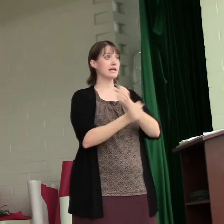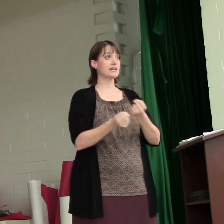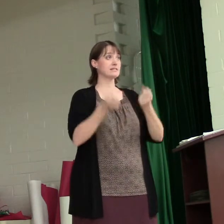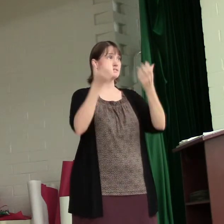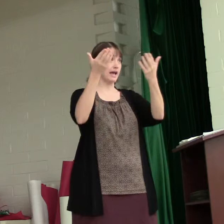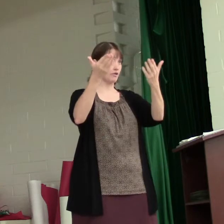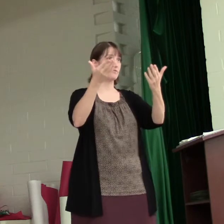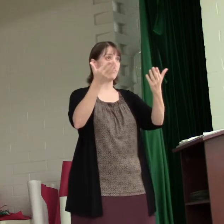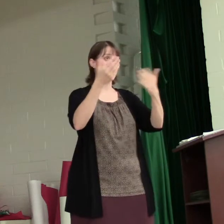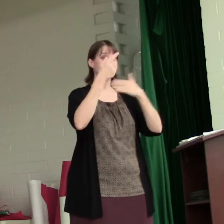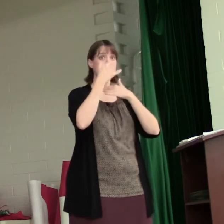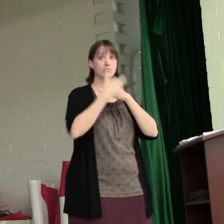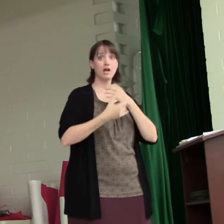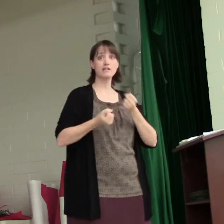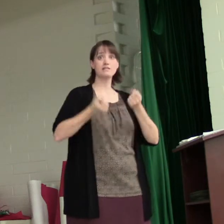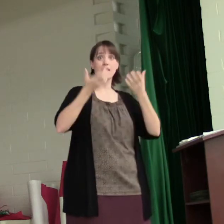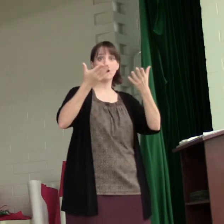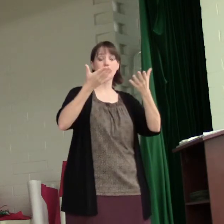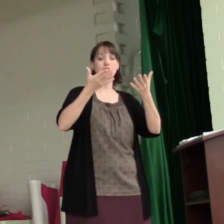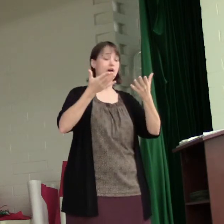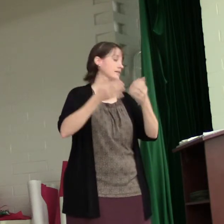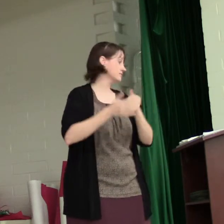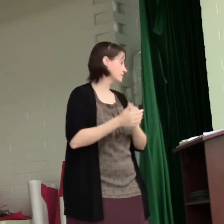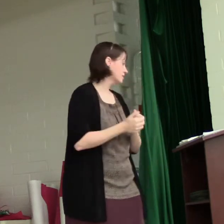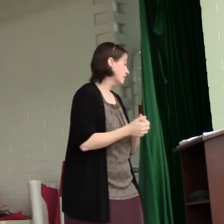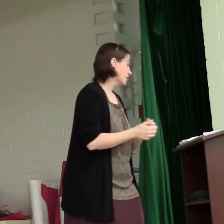as a sacrifice, as a blood sacrifice.